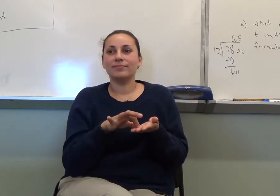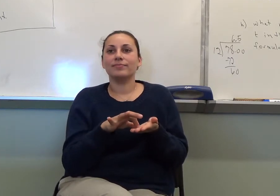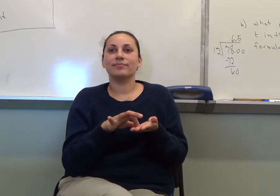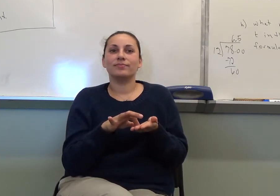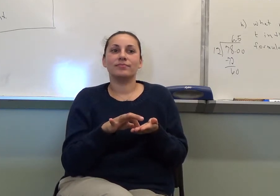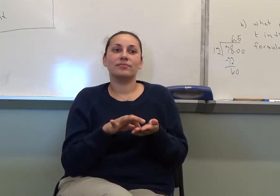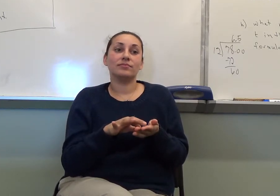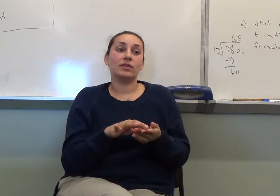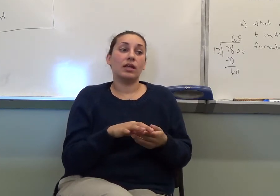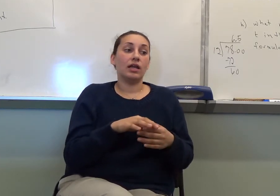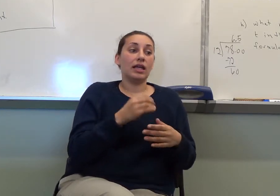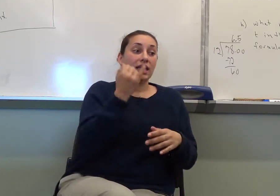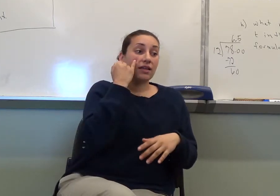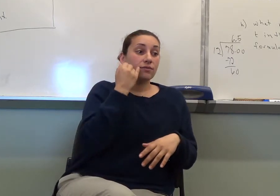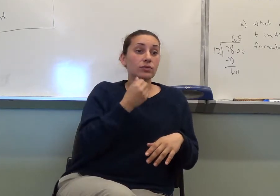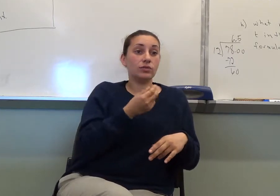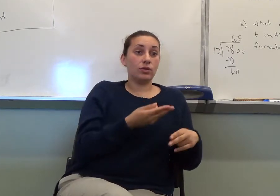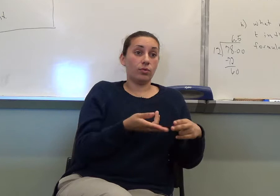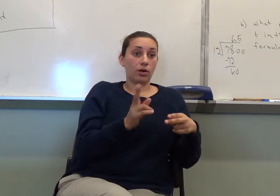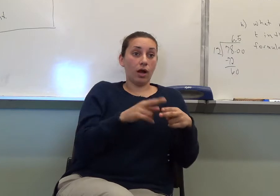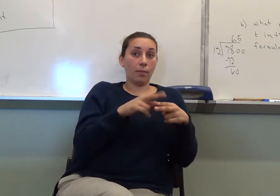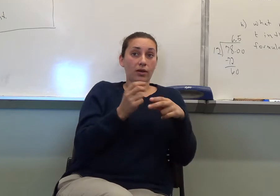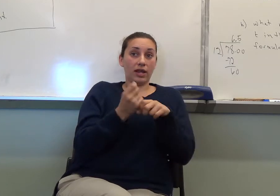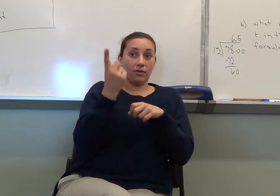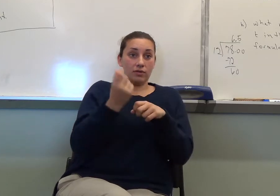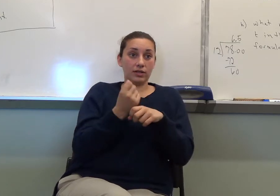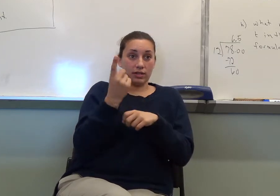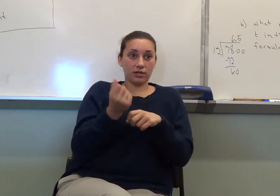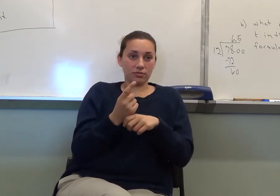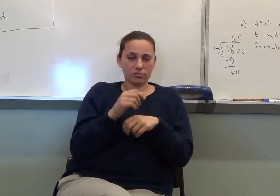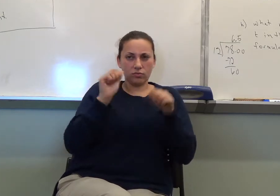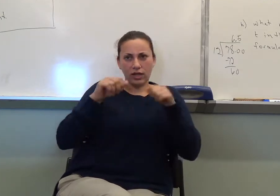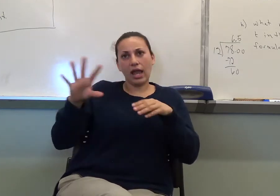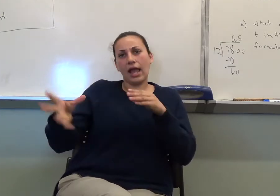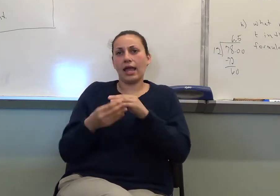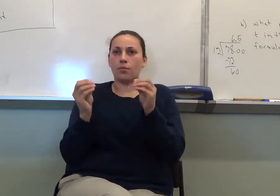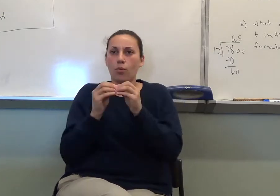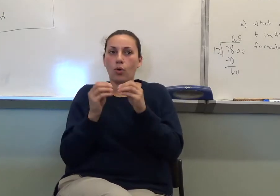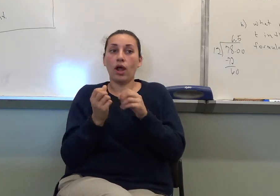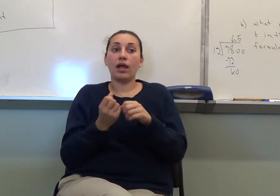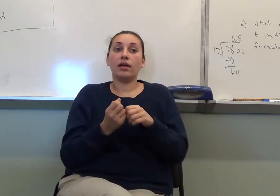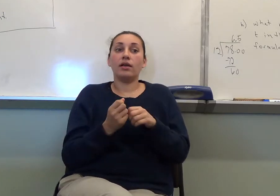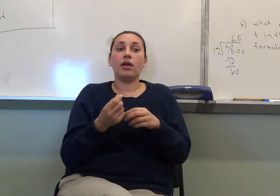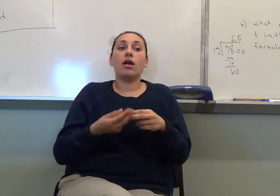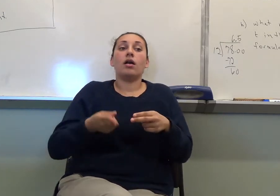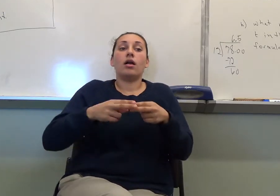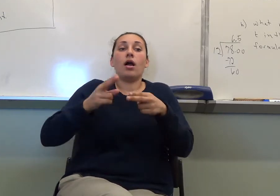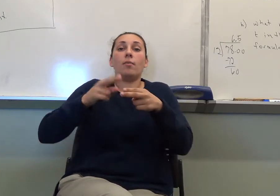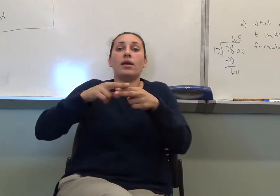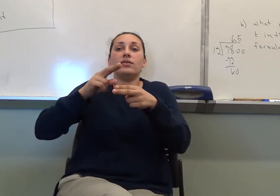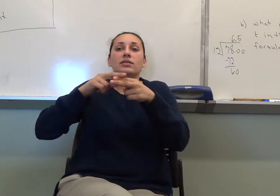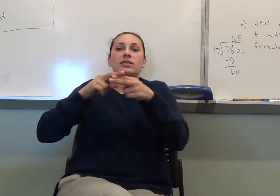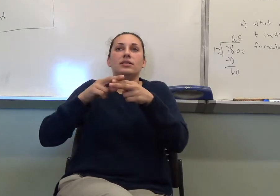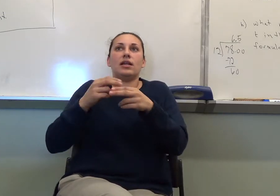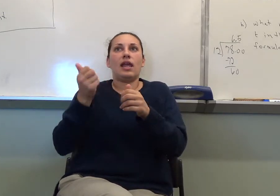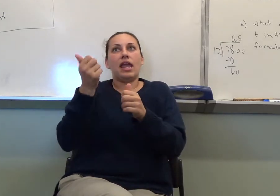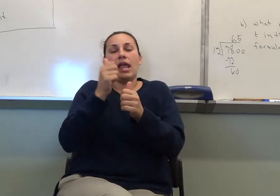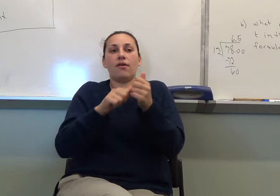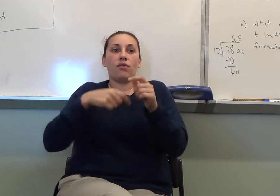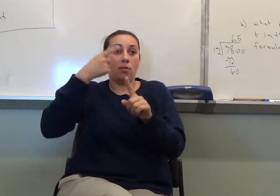it annually, we can do a lot better than that. We will compound it semi-annually. And the next person might say, we